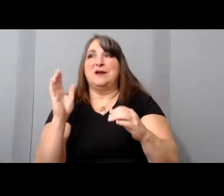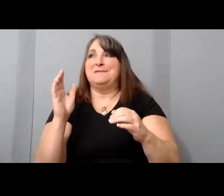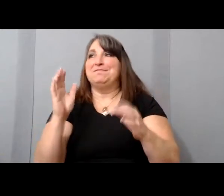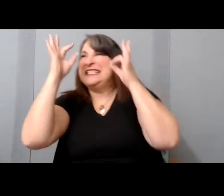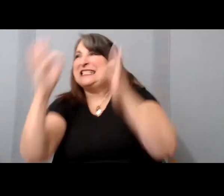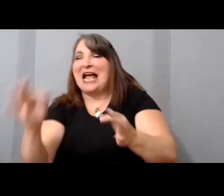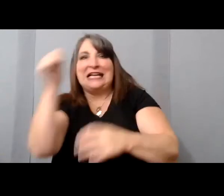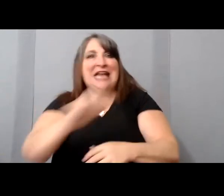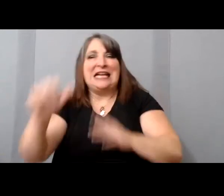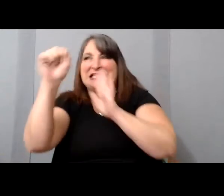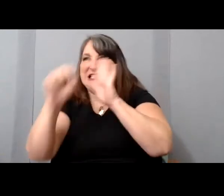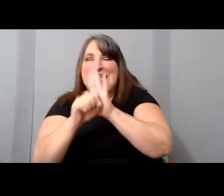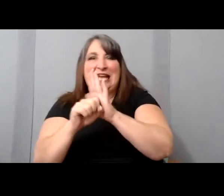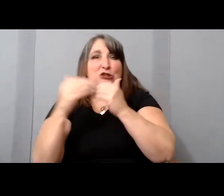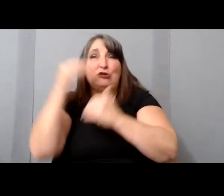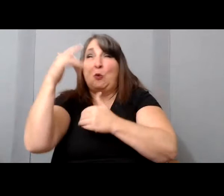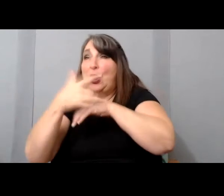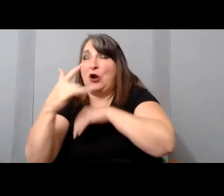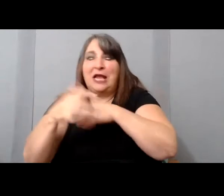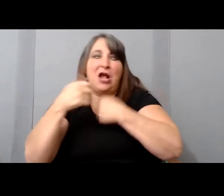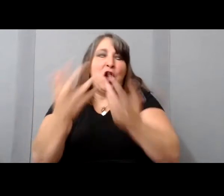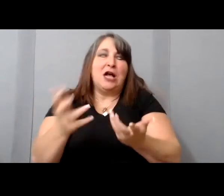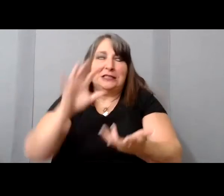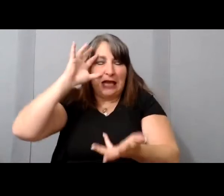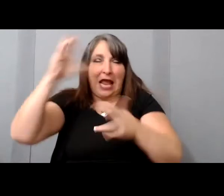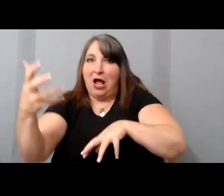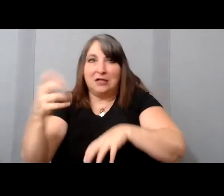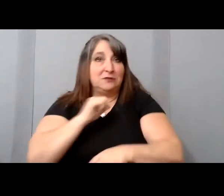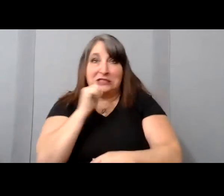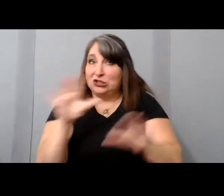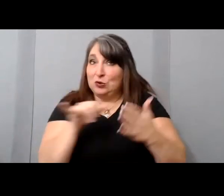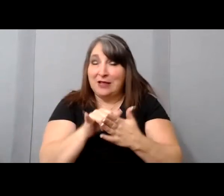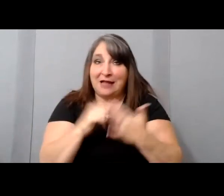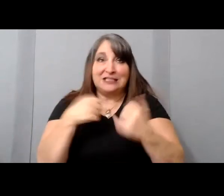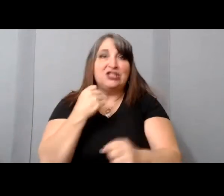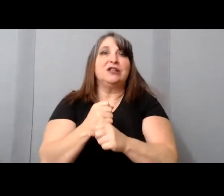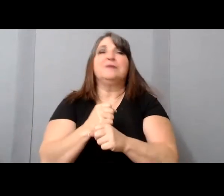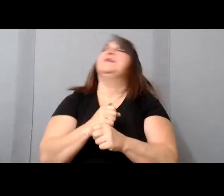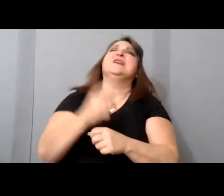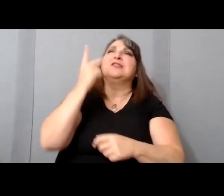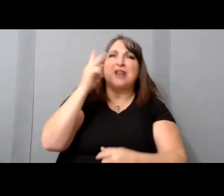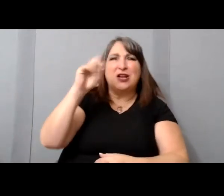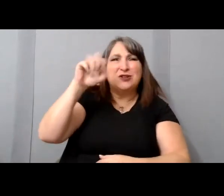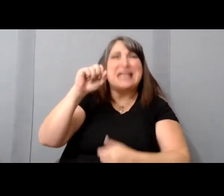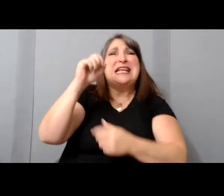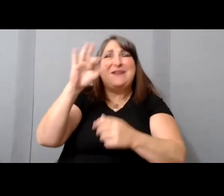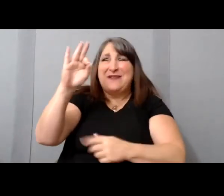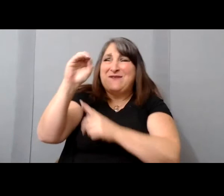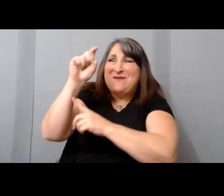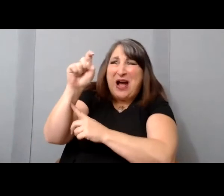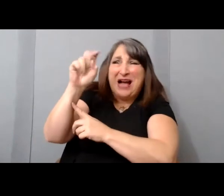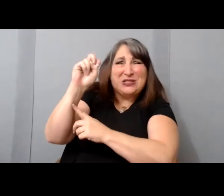creating unnecessary chaos. And if you saw the newspapers, you saw the other news outlets, even parts of Fox News